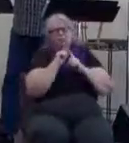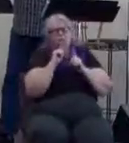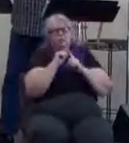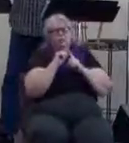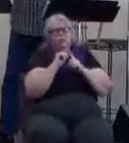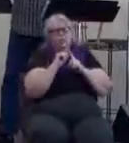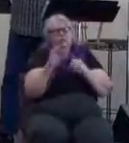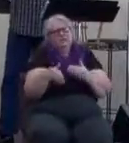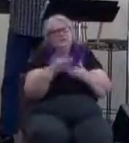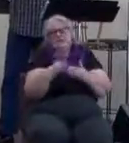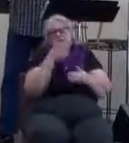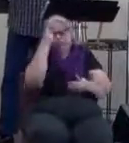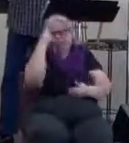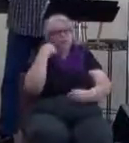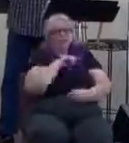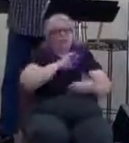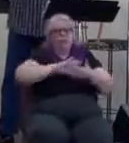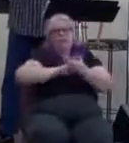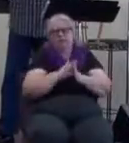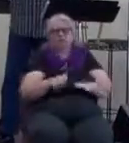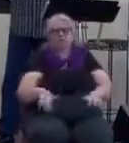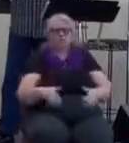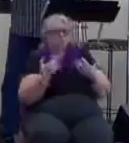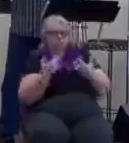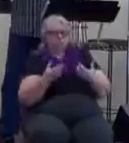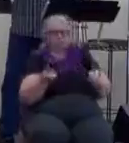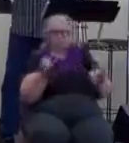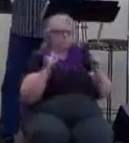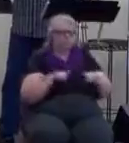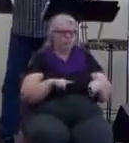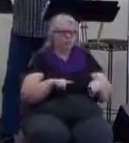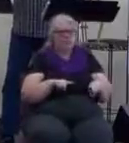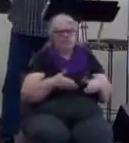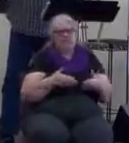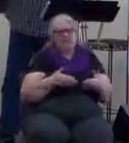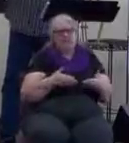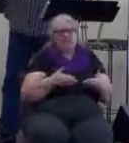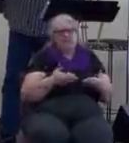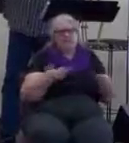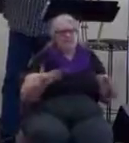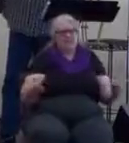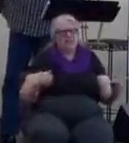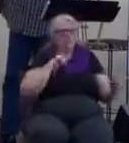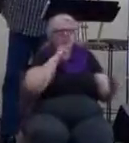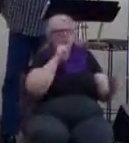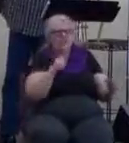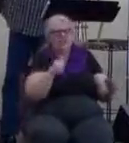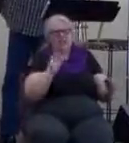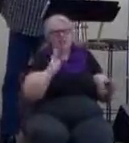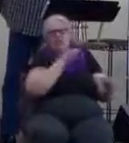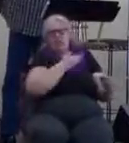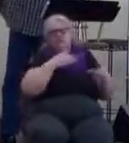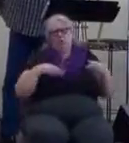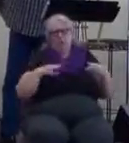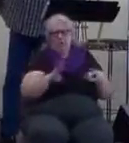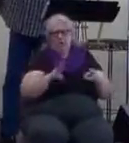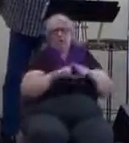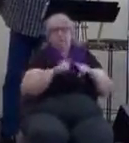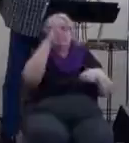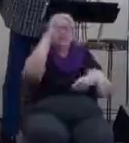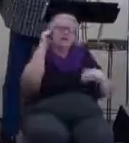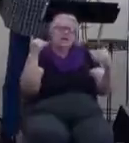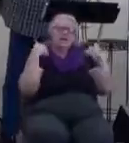It's easy for us to get mad when things aren't going our way, but God's got a bigger and better way. Don't get